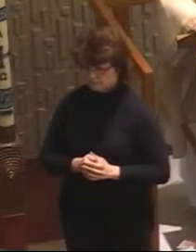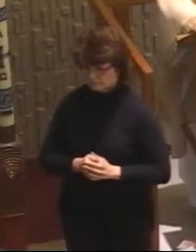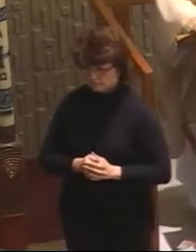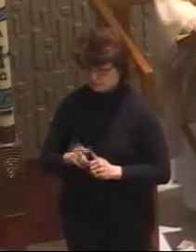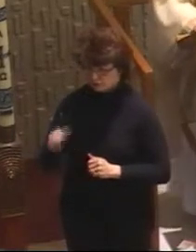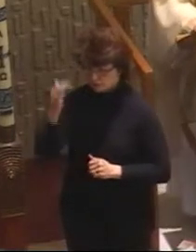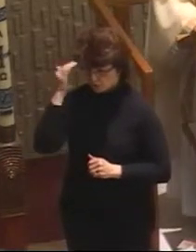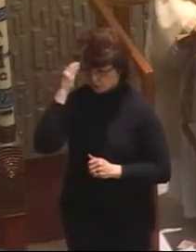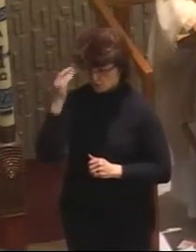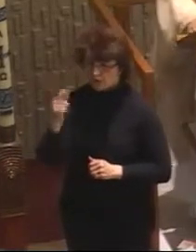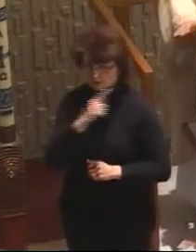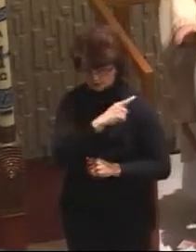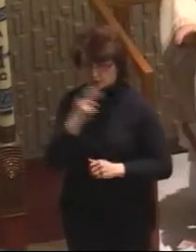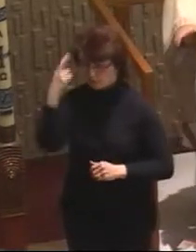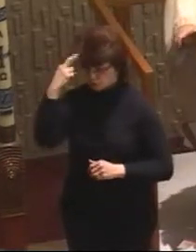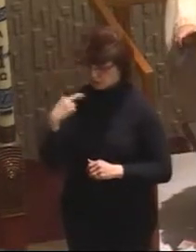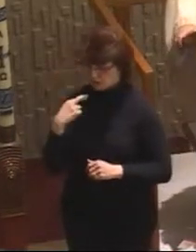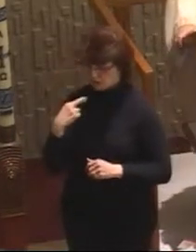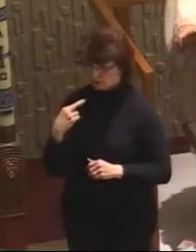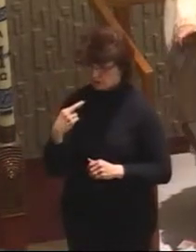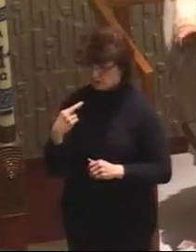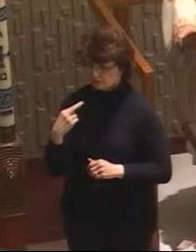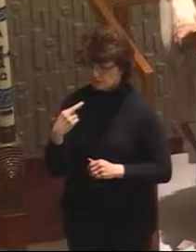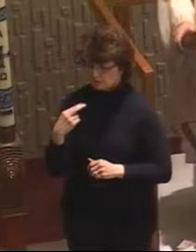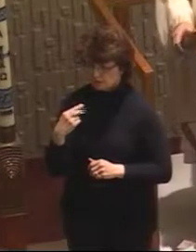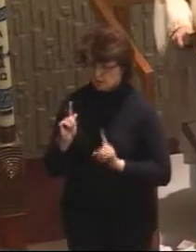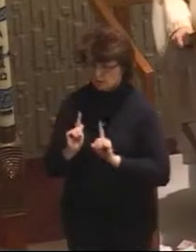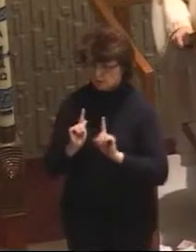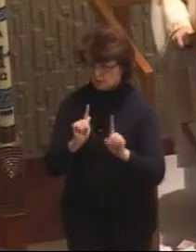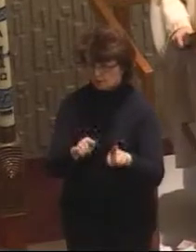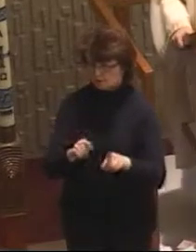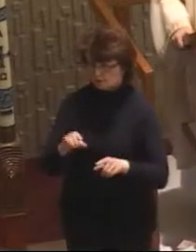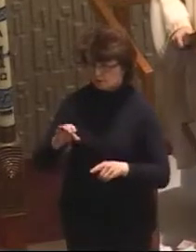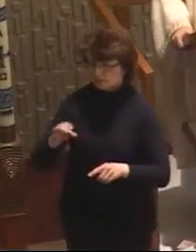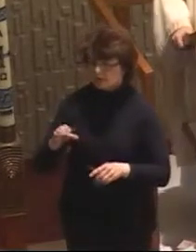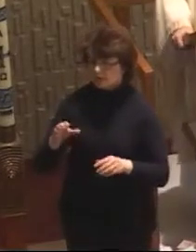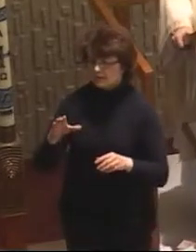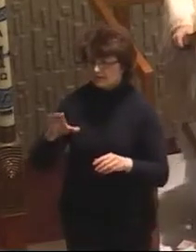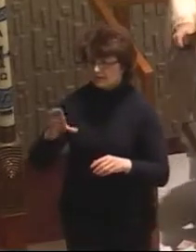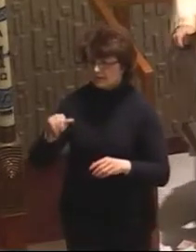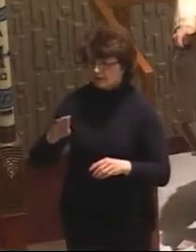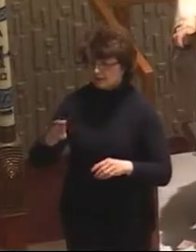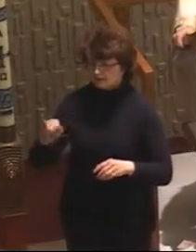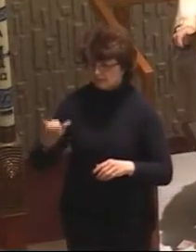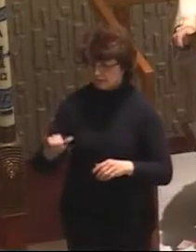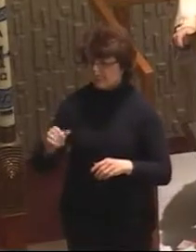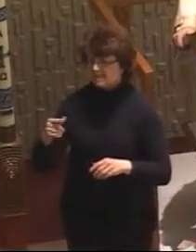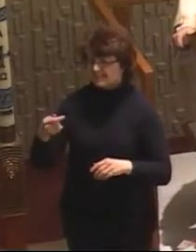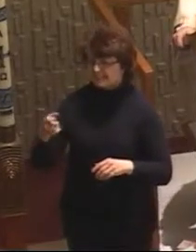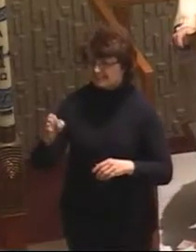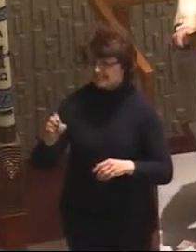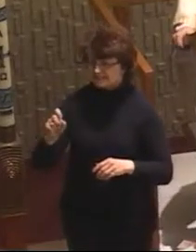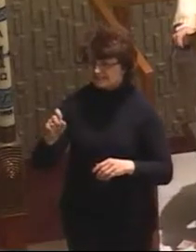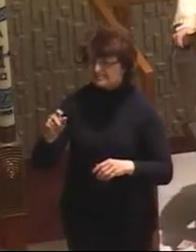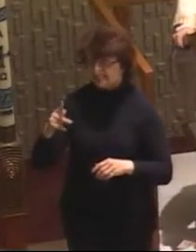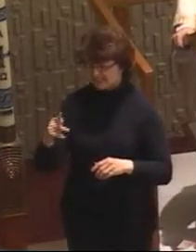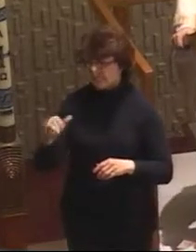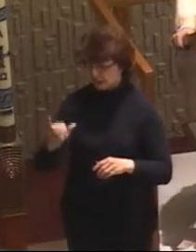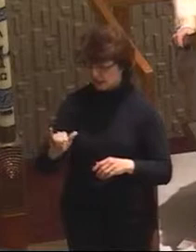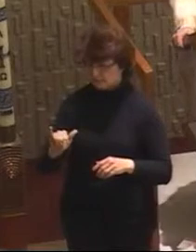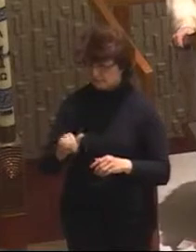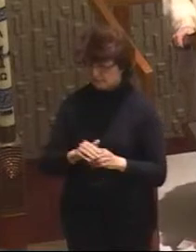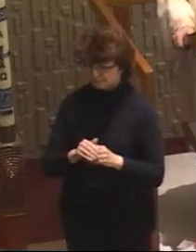You know that I went on retreat. I went to Gethsemane, the abbey where Thomas Merton lived. And during that time,